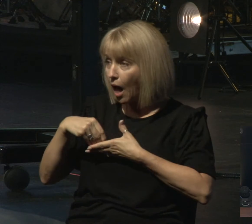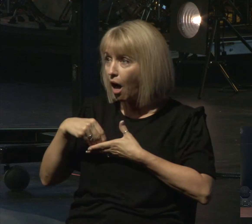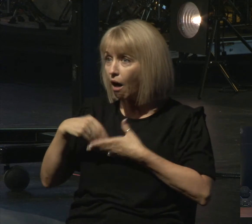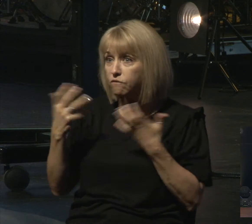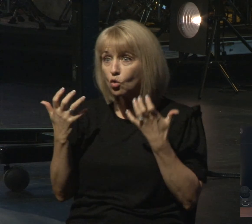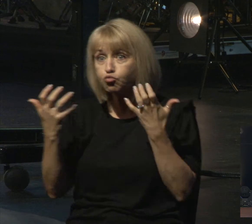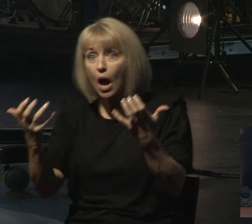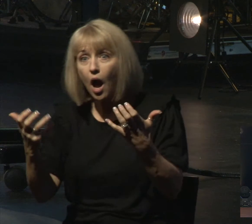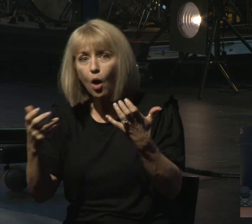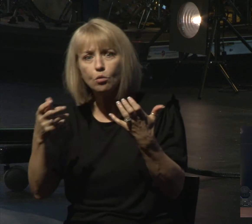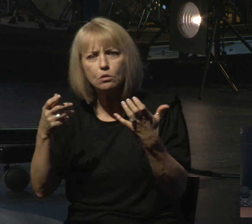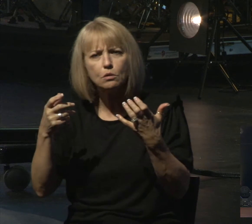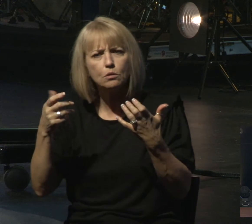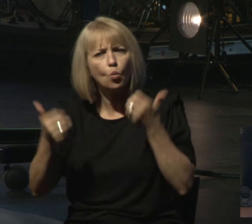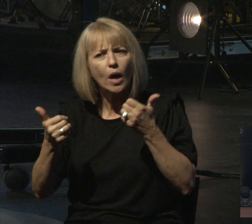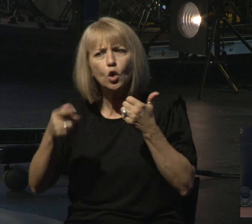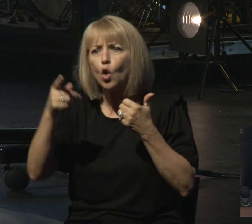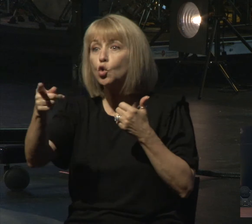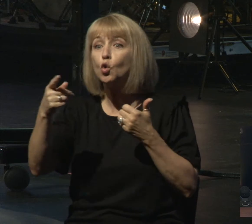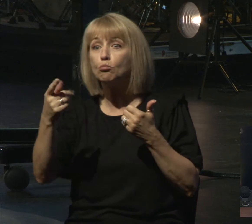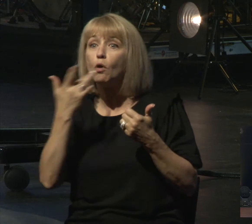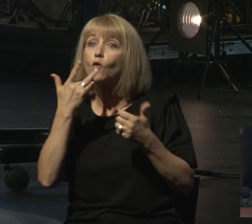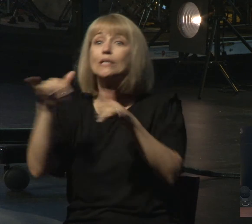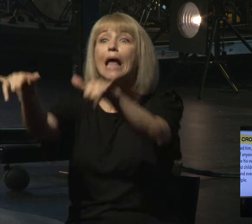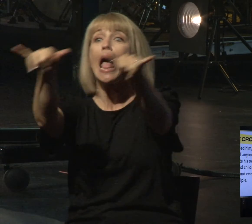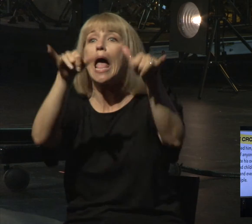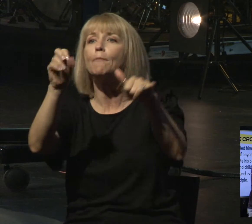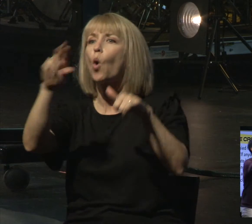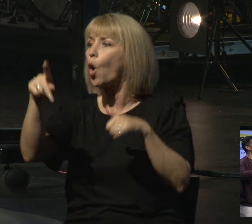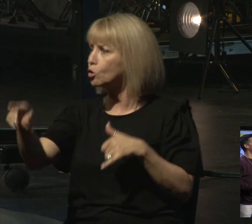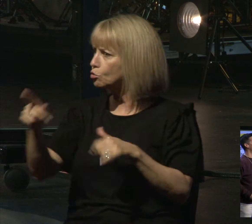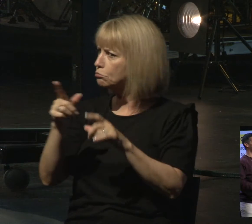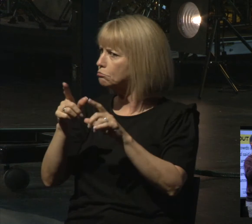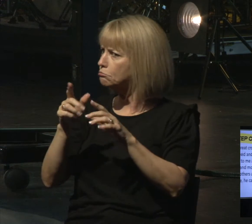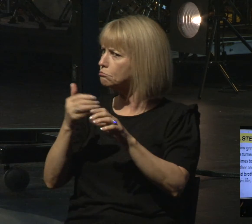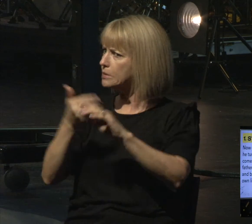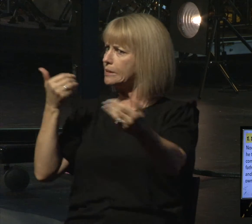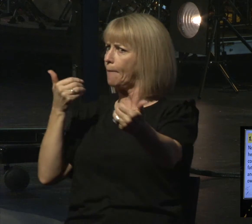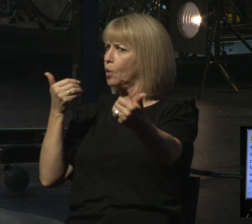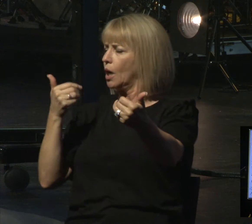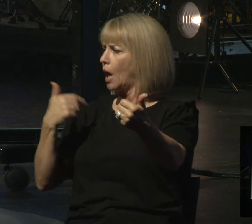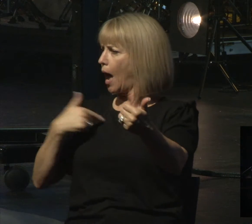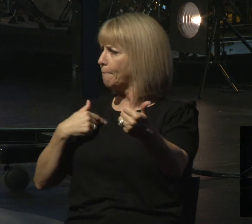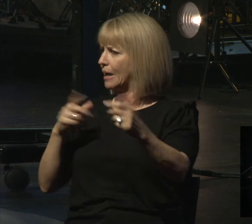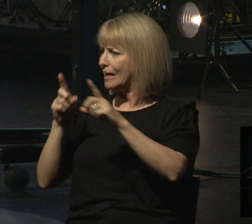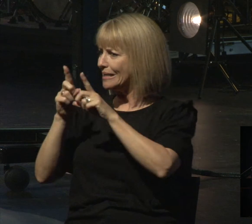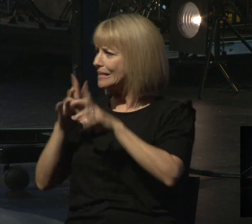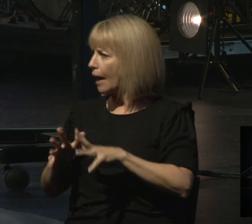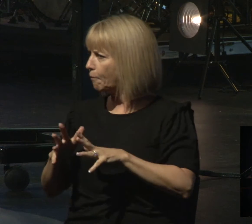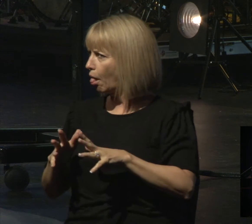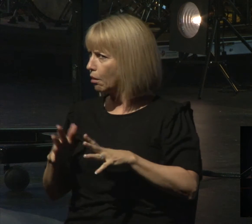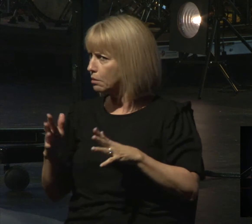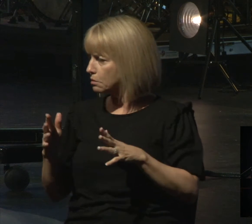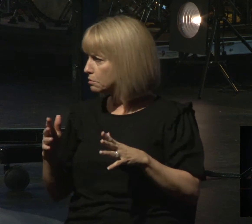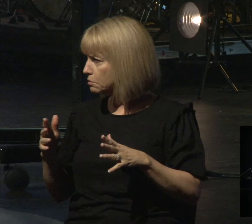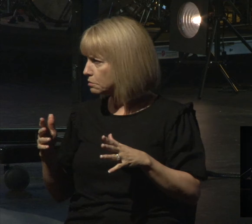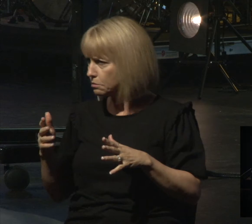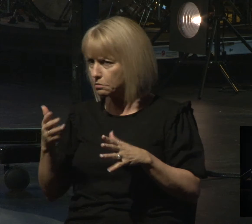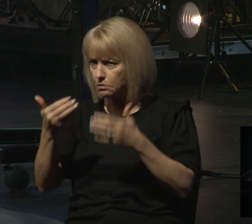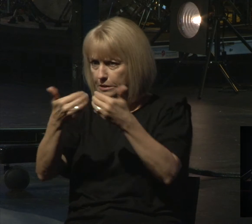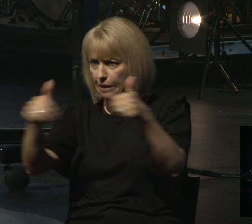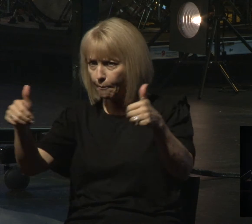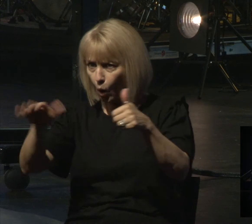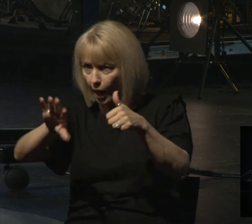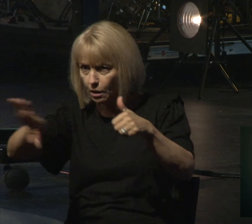part of the crowd or are you one of my disciples? Go ahead and separate yourself into crowd and disciples. That's what he's asking them to do.